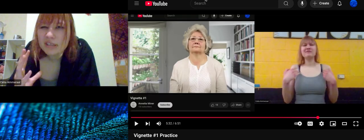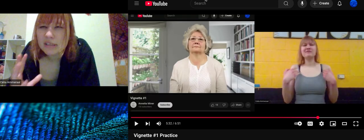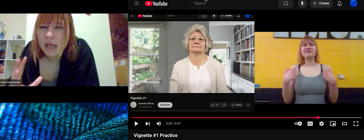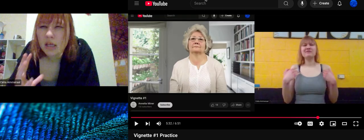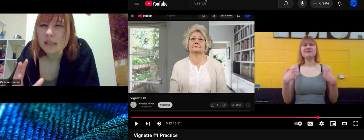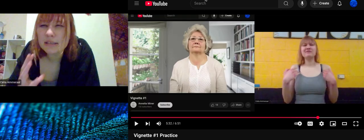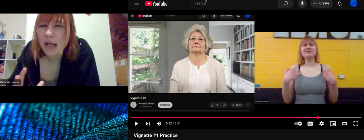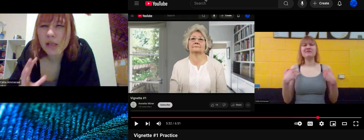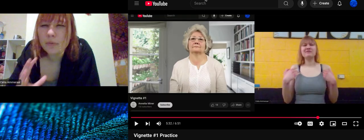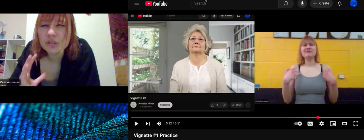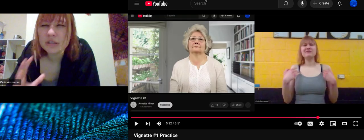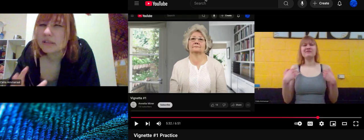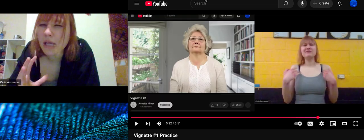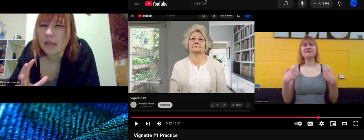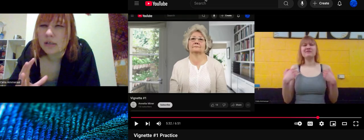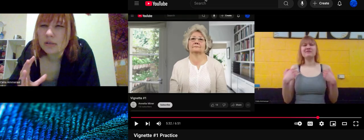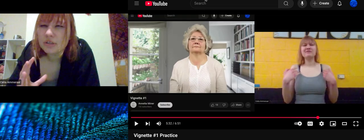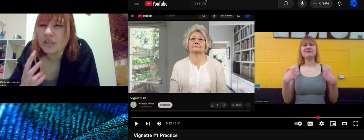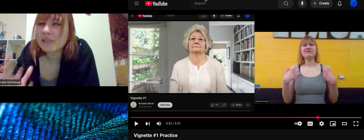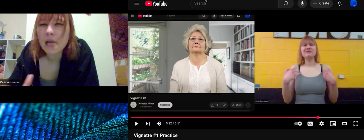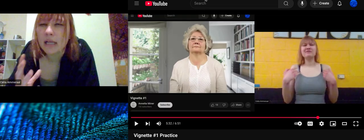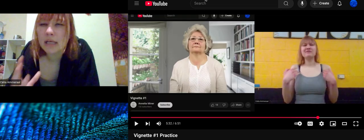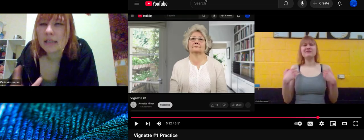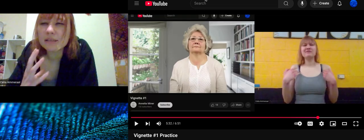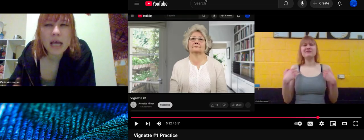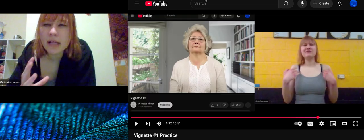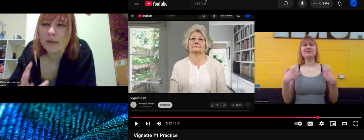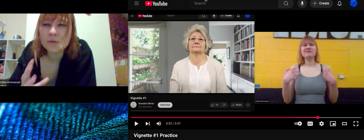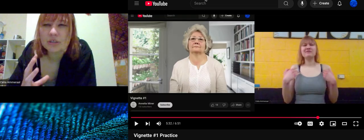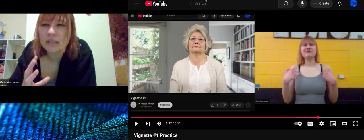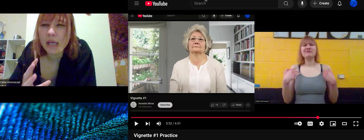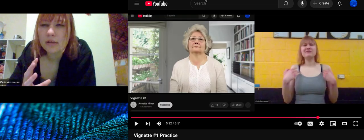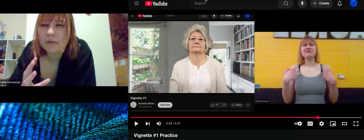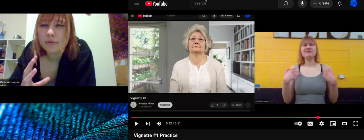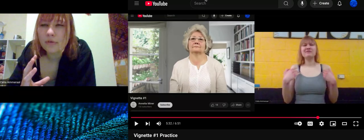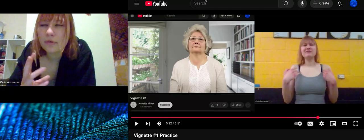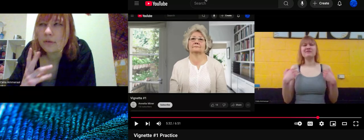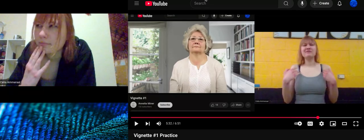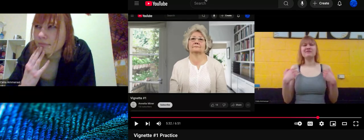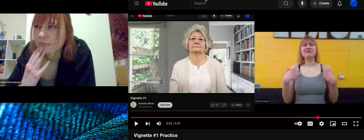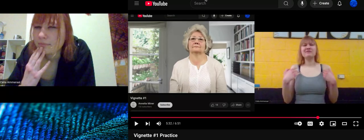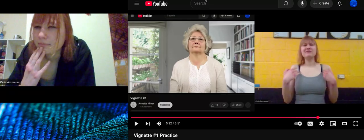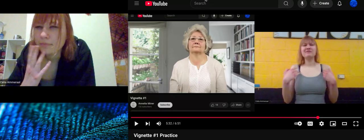she's saying exactly what she's saying. She's signing exactly what she's saying.